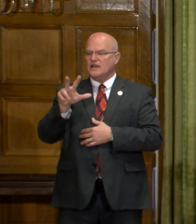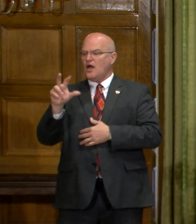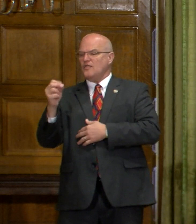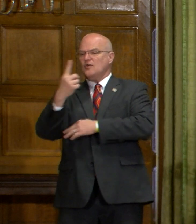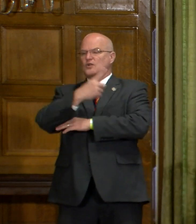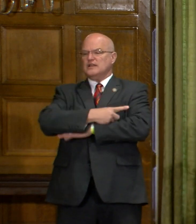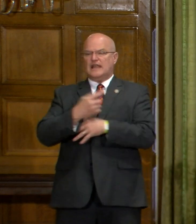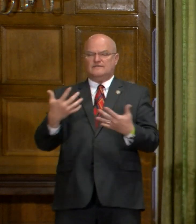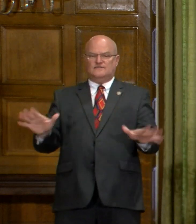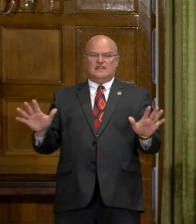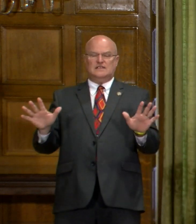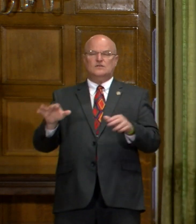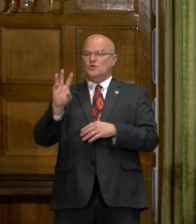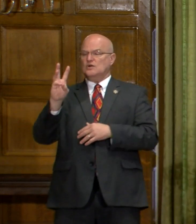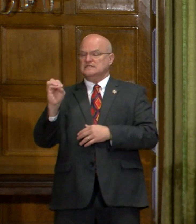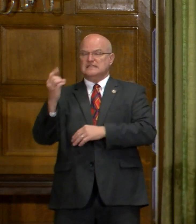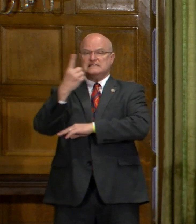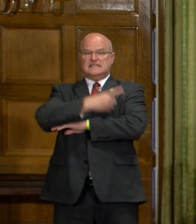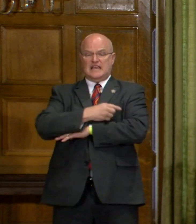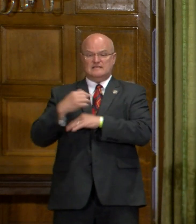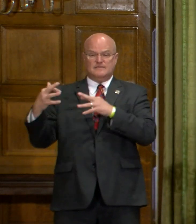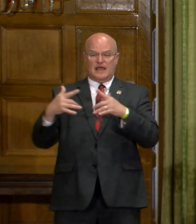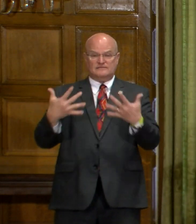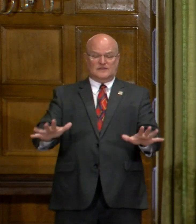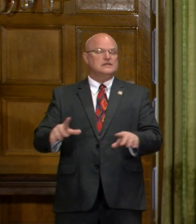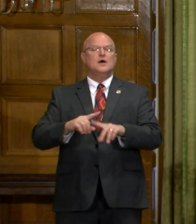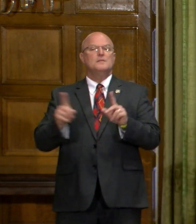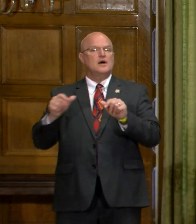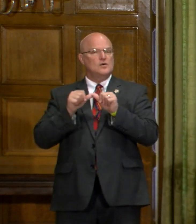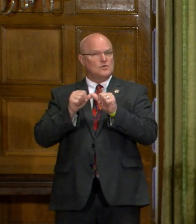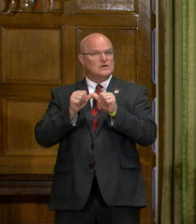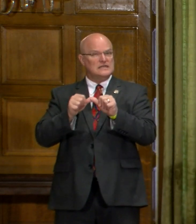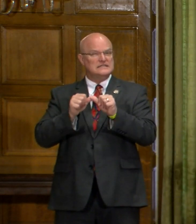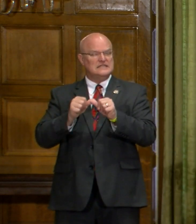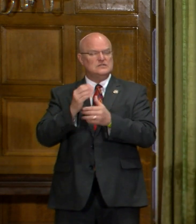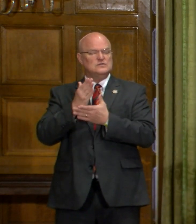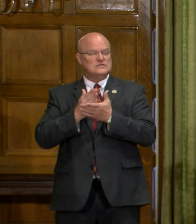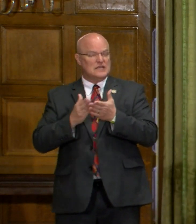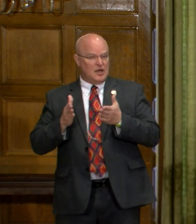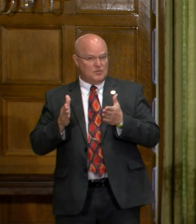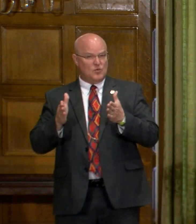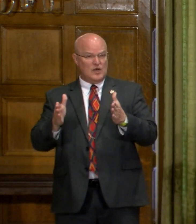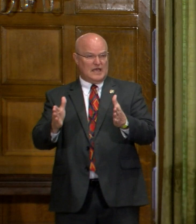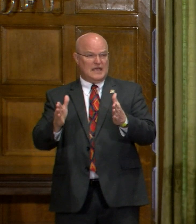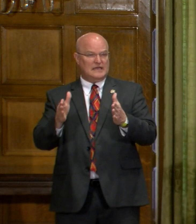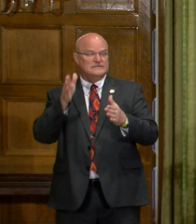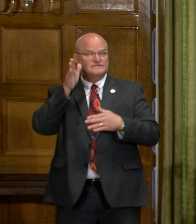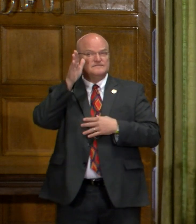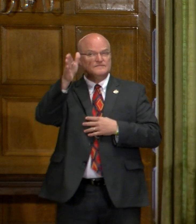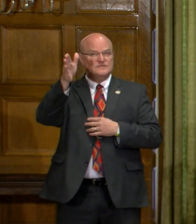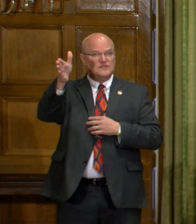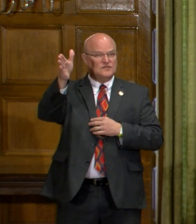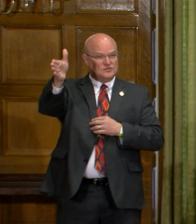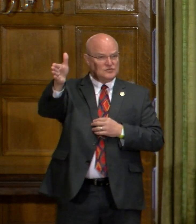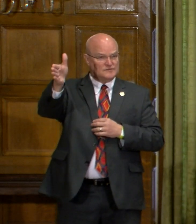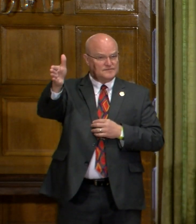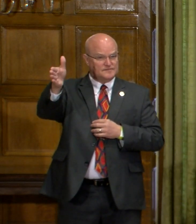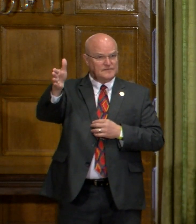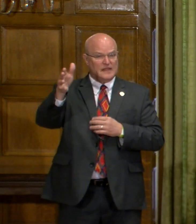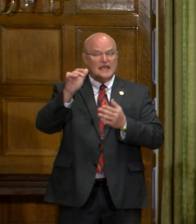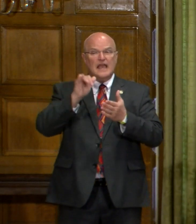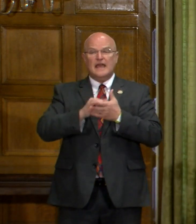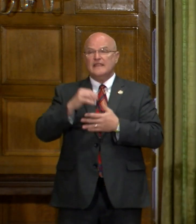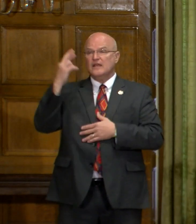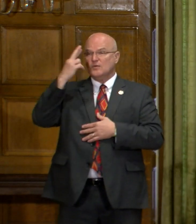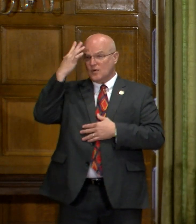30-day battle or a 60-day fight, but it will continue in some fashion into the future. And that's